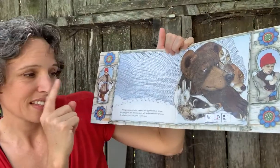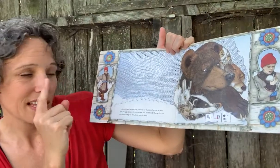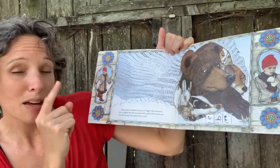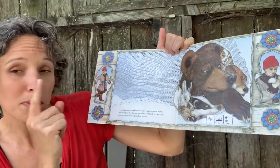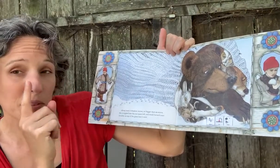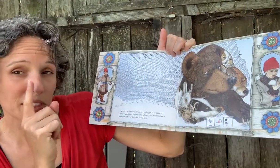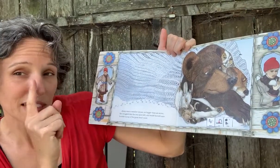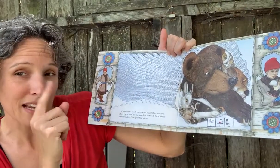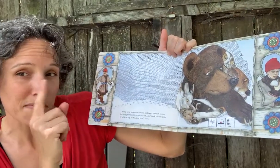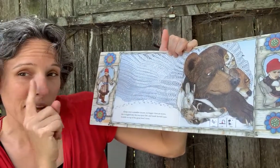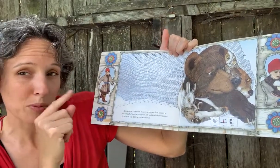Help me with the sign mouse.